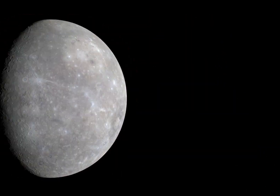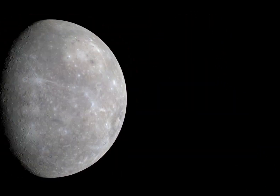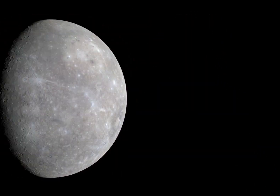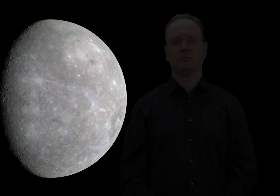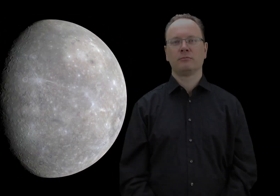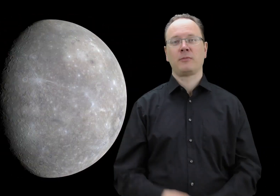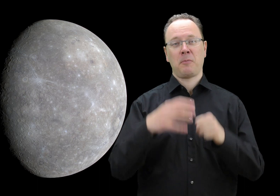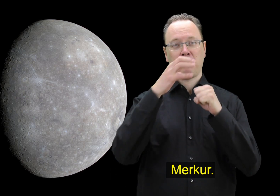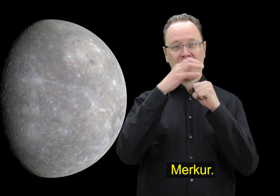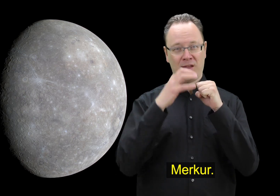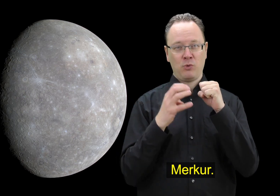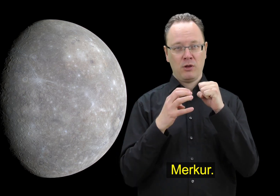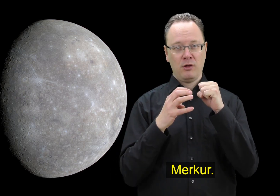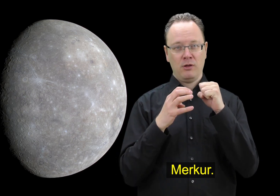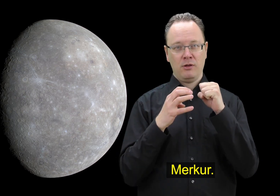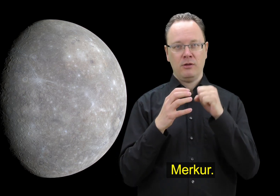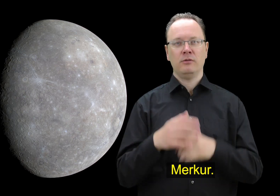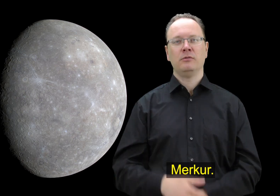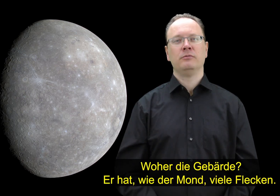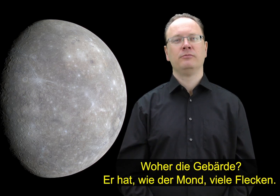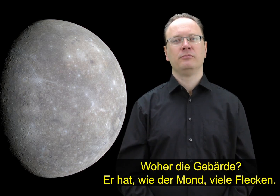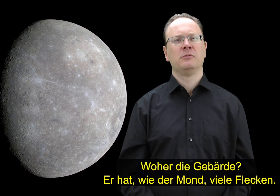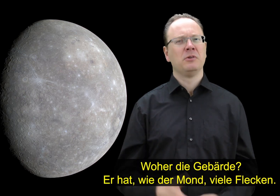And now I'm talking about how Pluto was